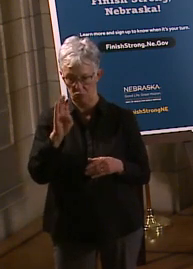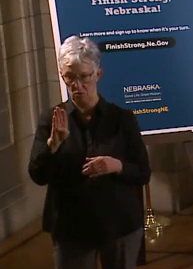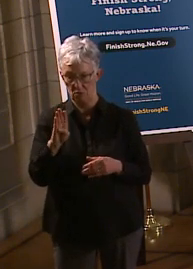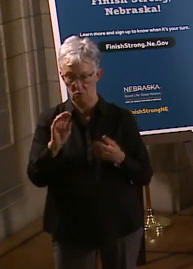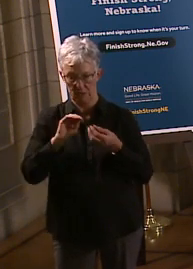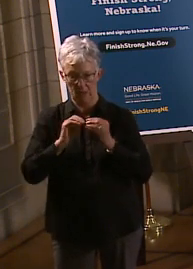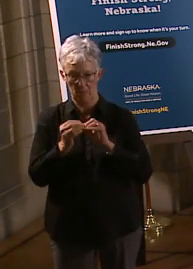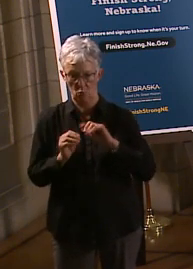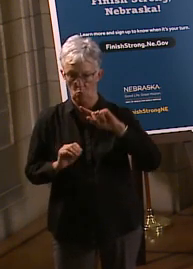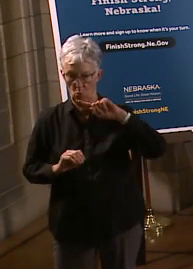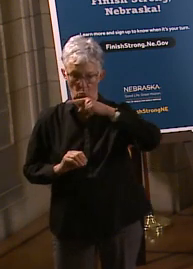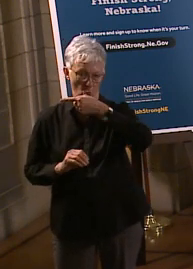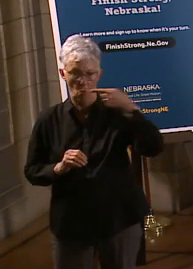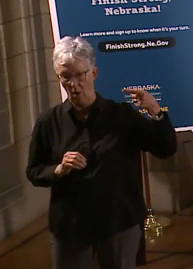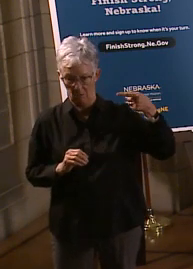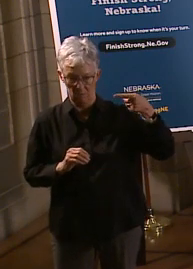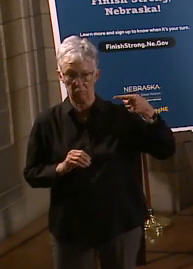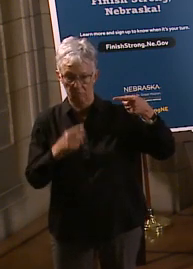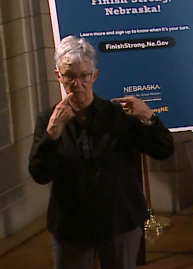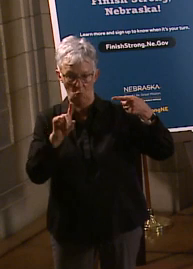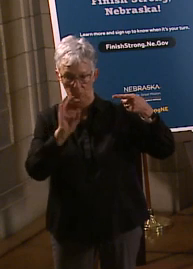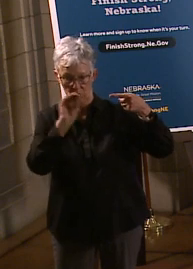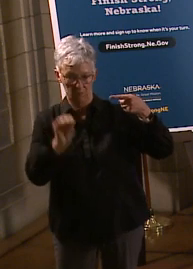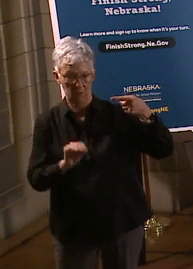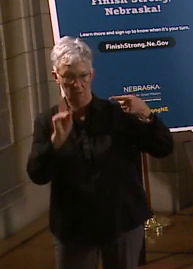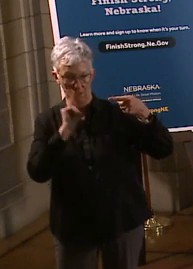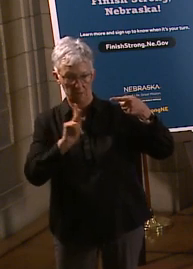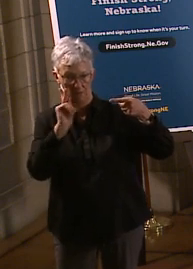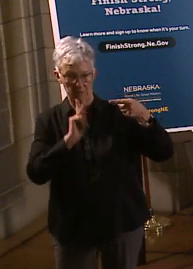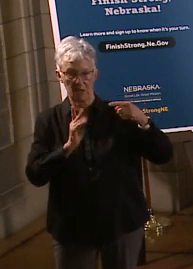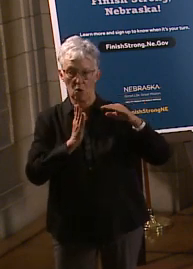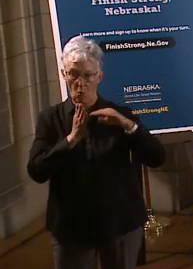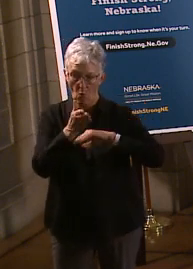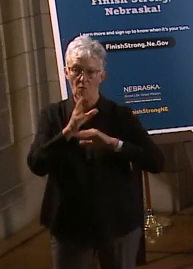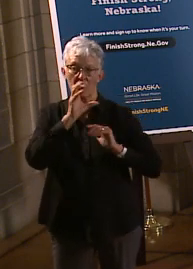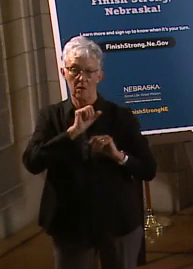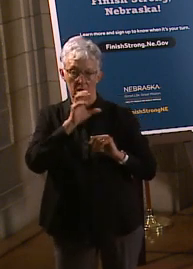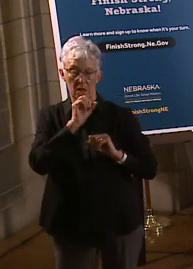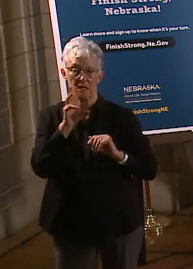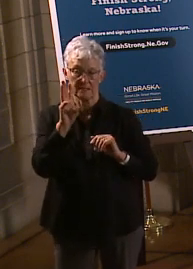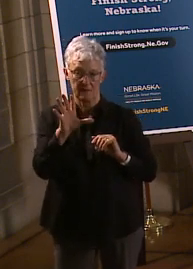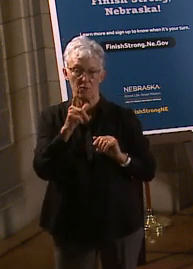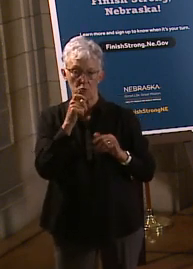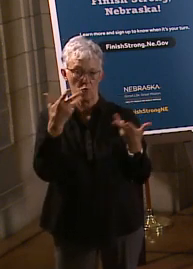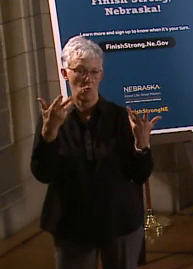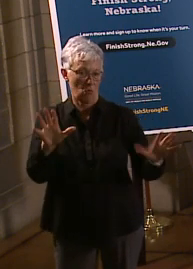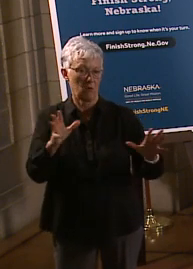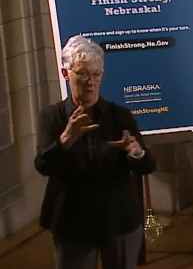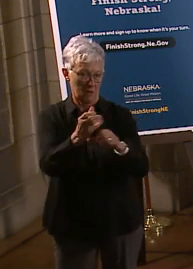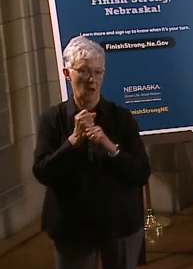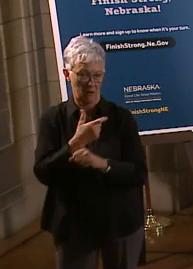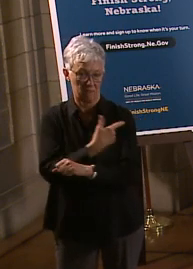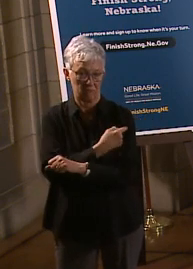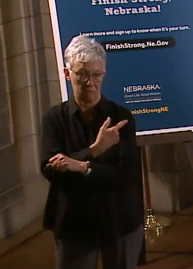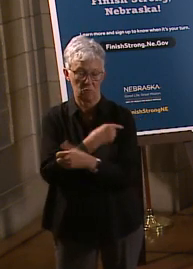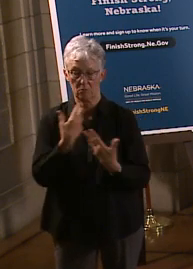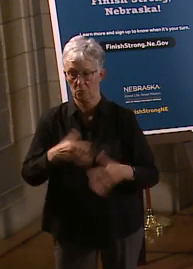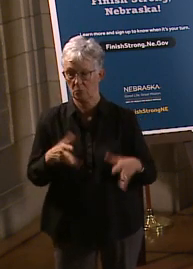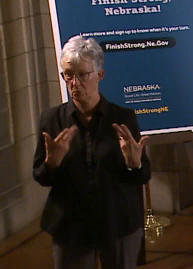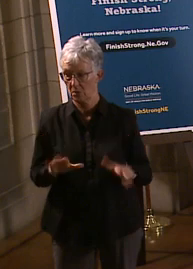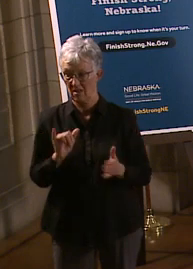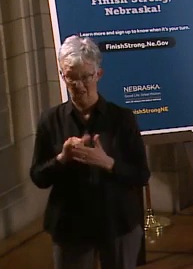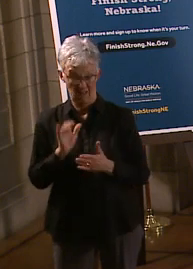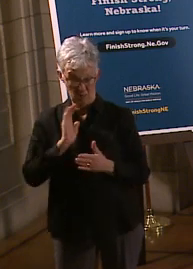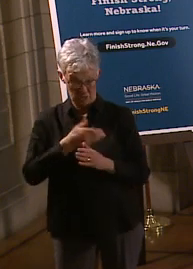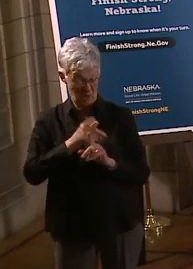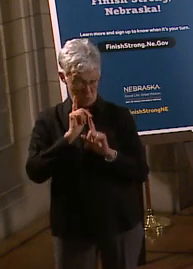Nebraska is number 1 as far as the percent of population over 65 that has been vaccinated. So that's what we've obviously been focusing